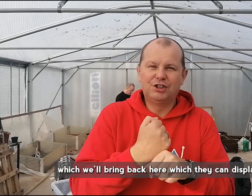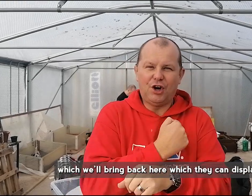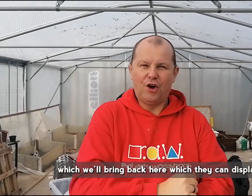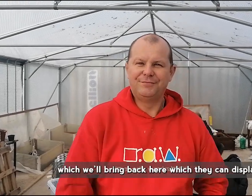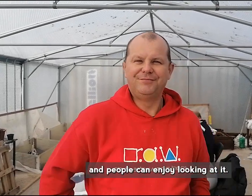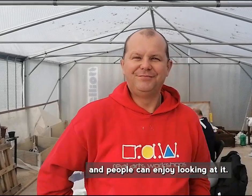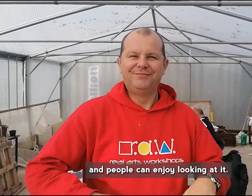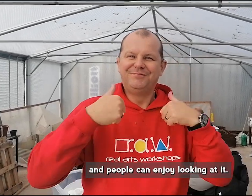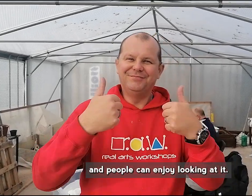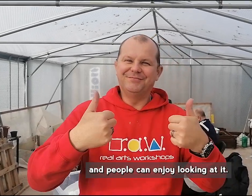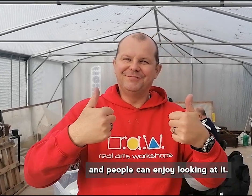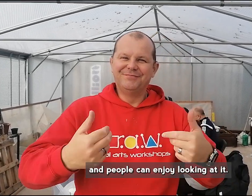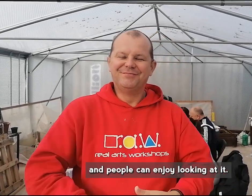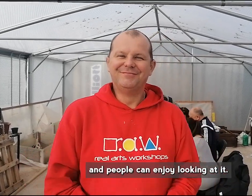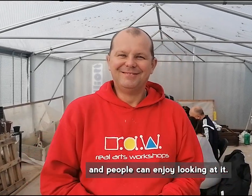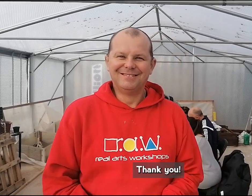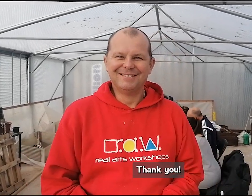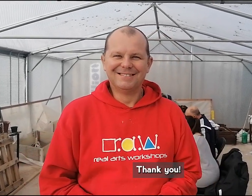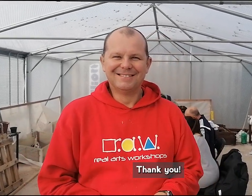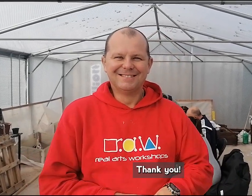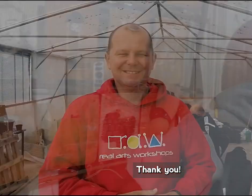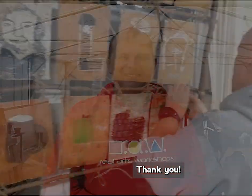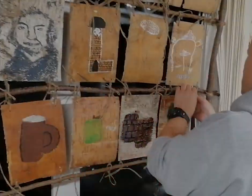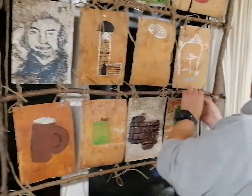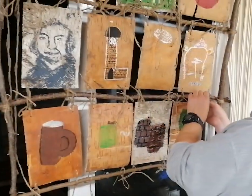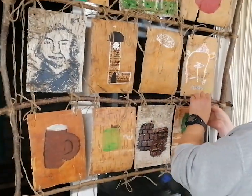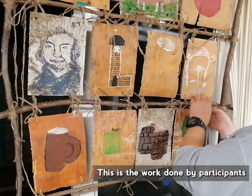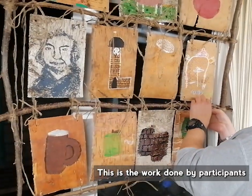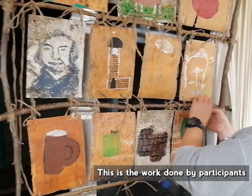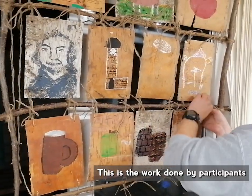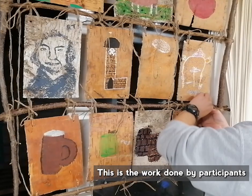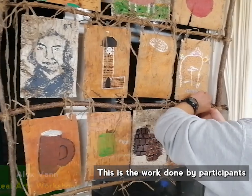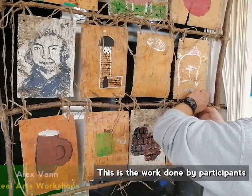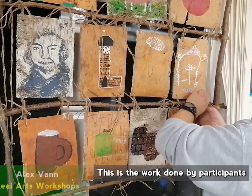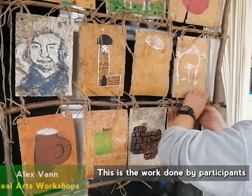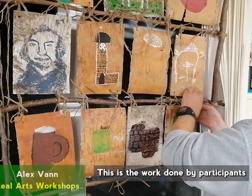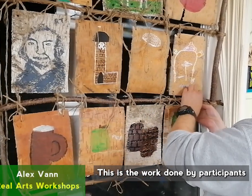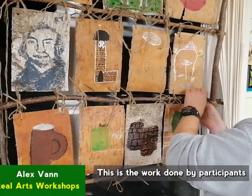people can enjoy looking at it. Thank you. This is the work done by